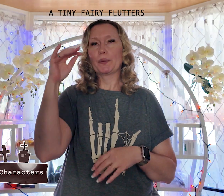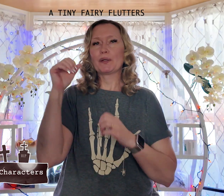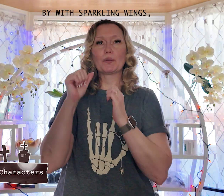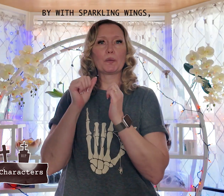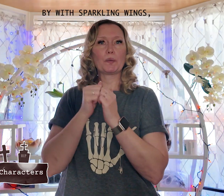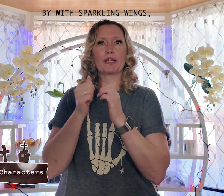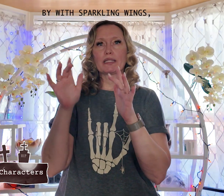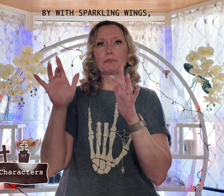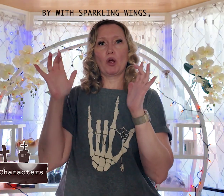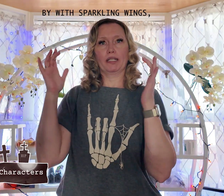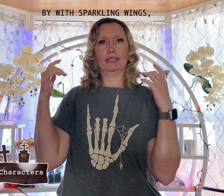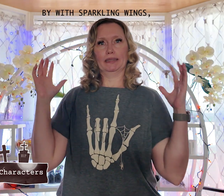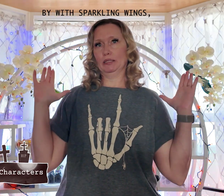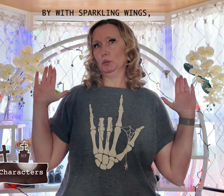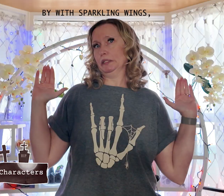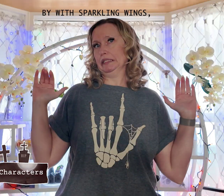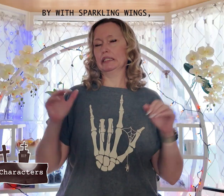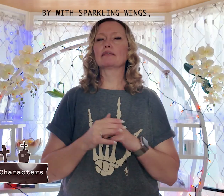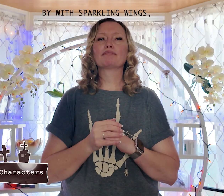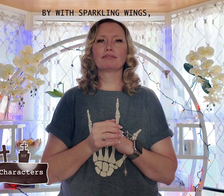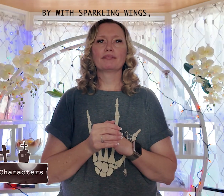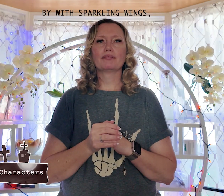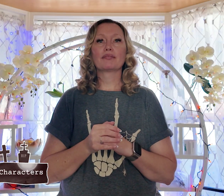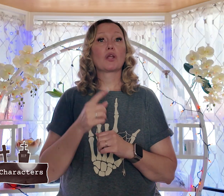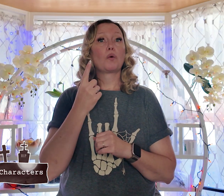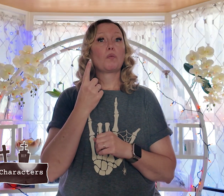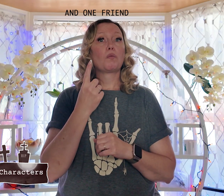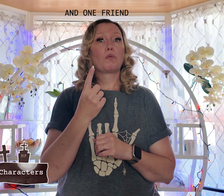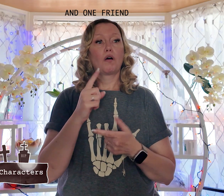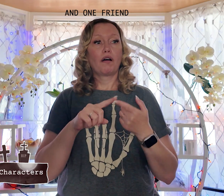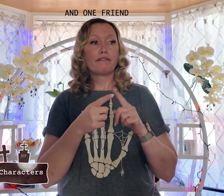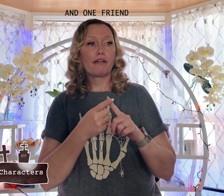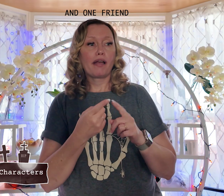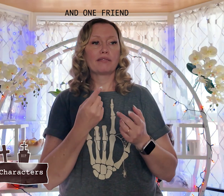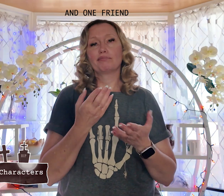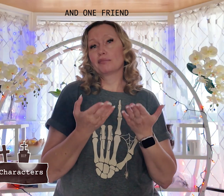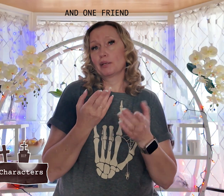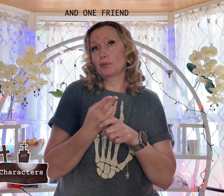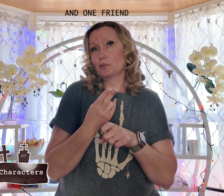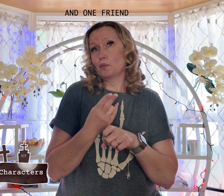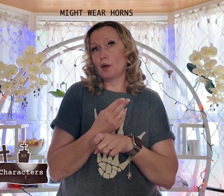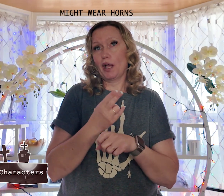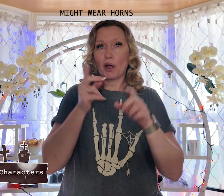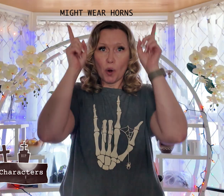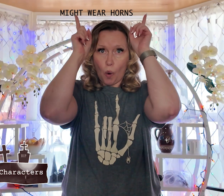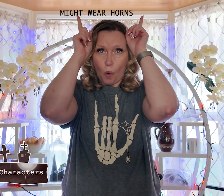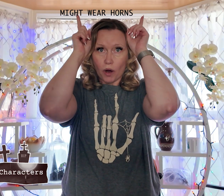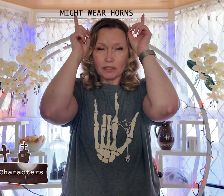flutters by with sparkling wings, and one friend might wear horns as